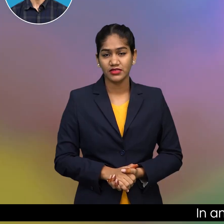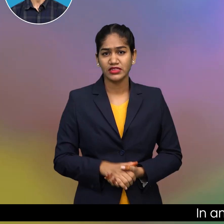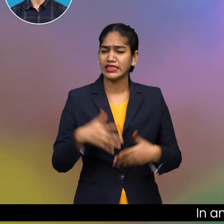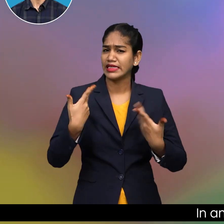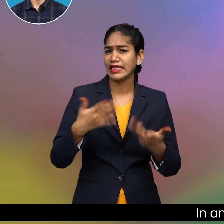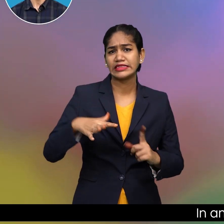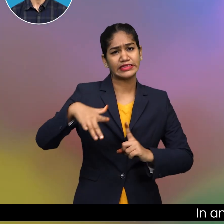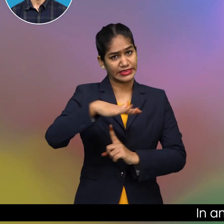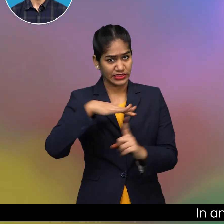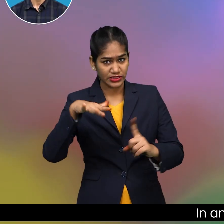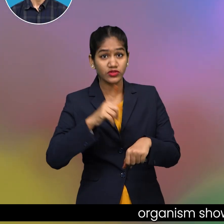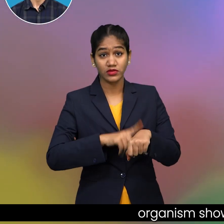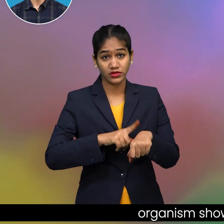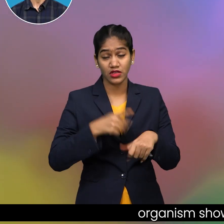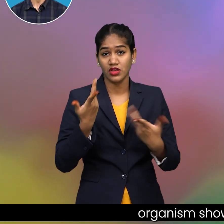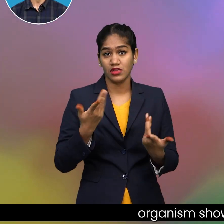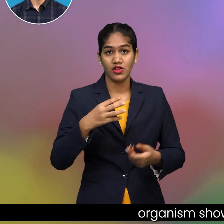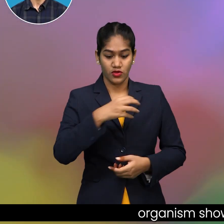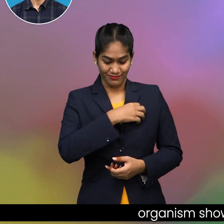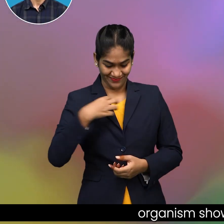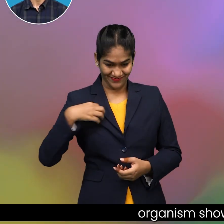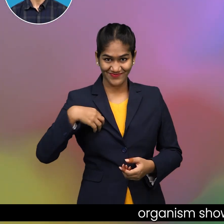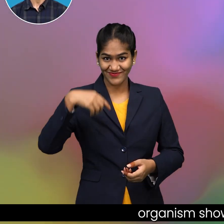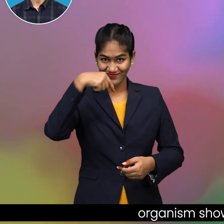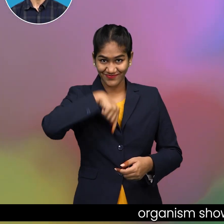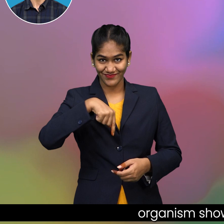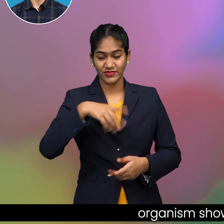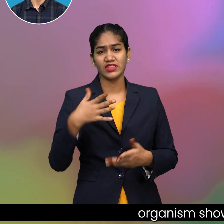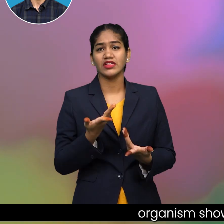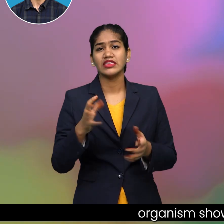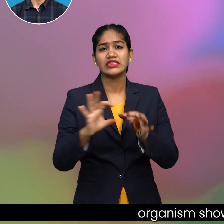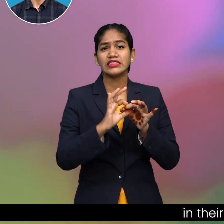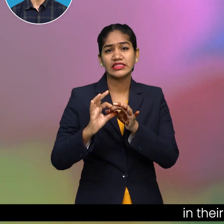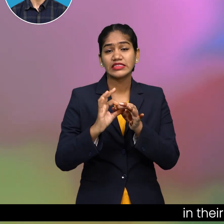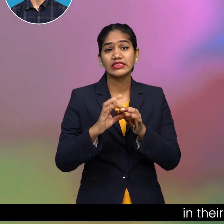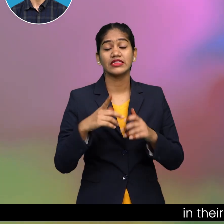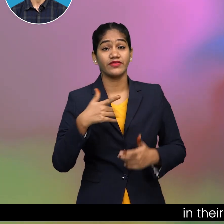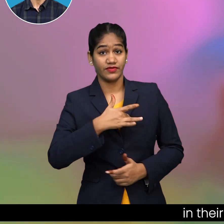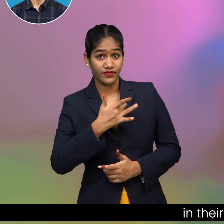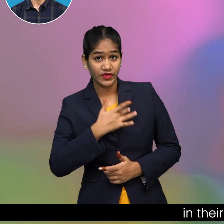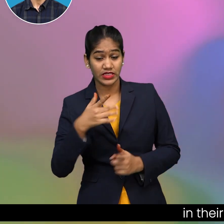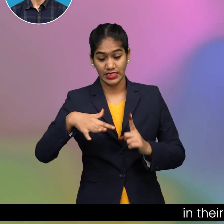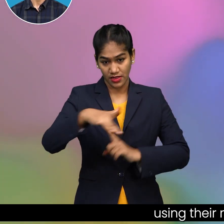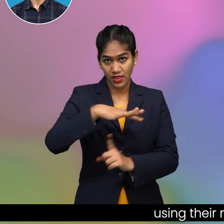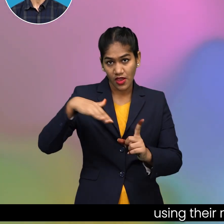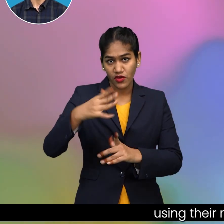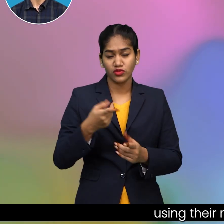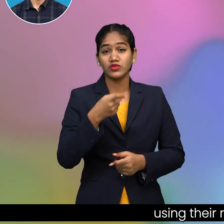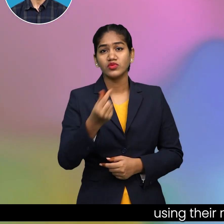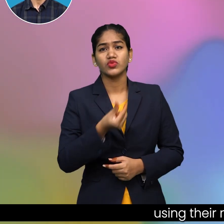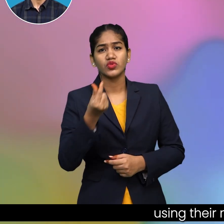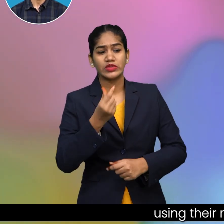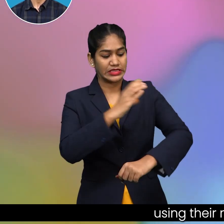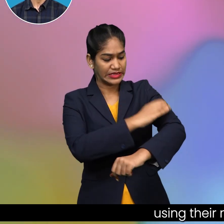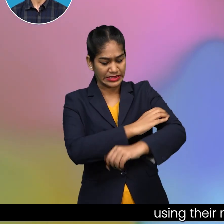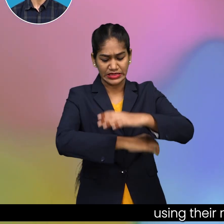In any situation, organisms show relevant responses in their environment using their